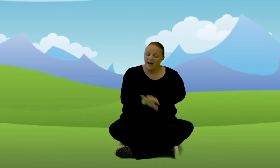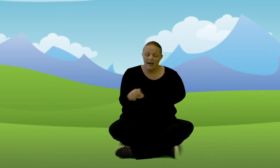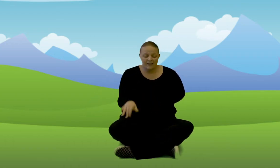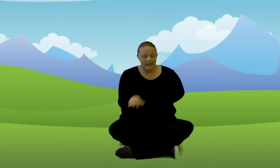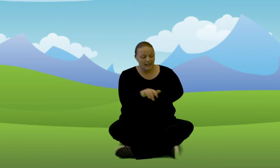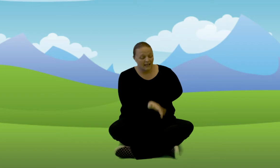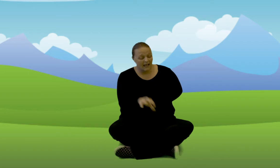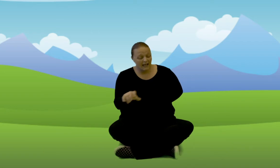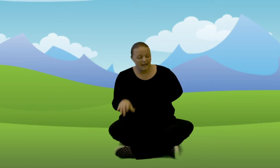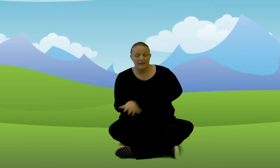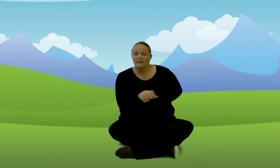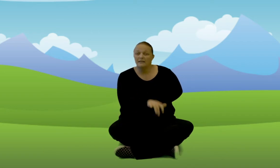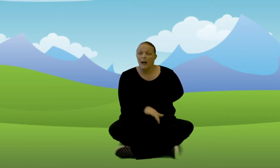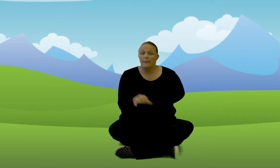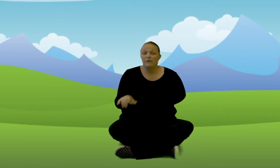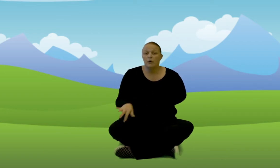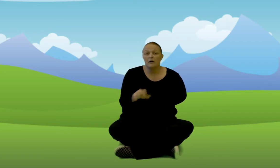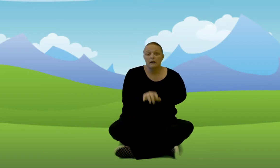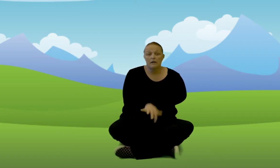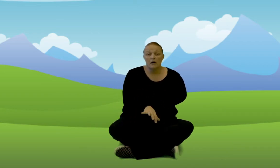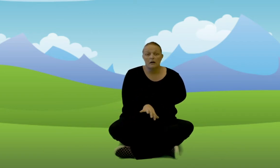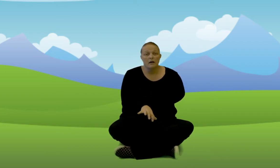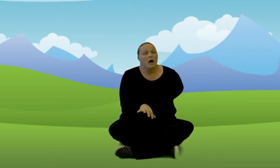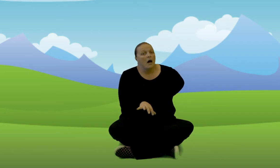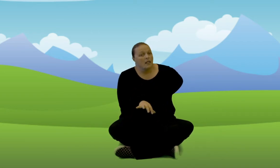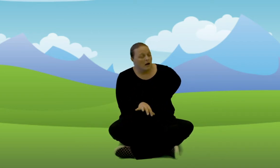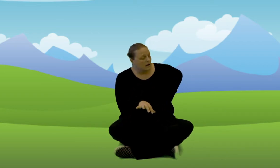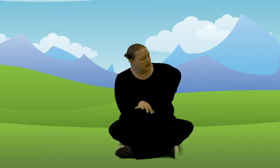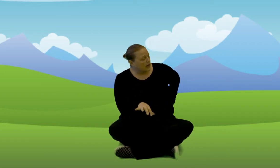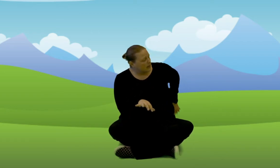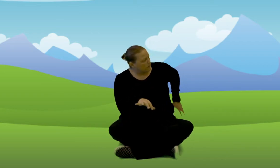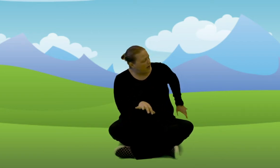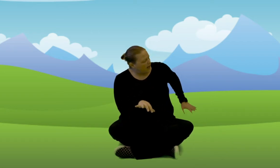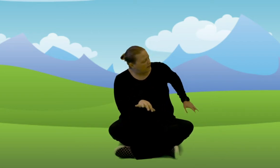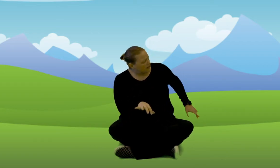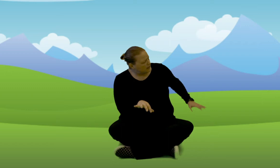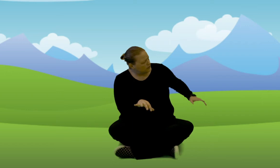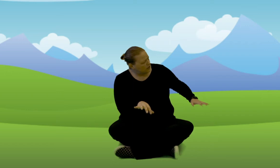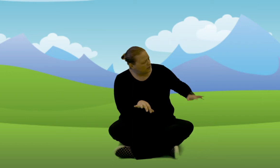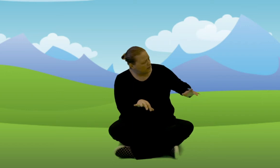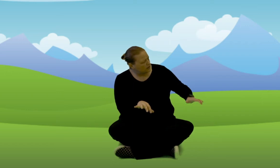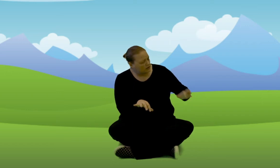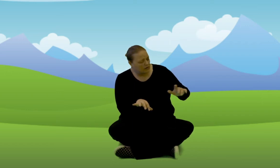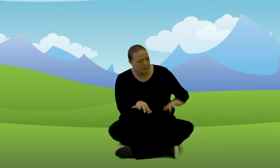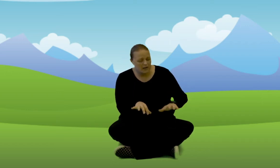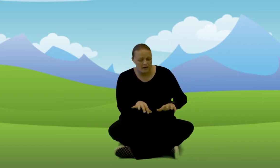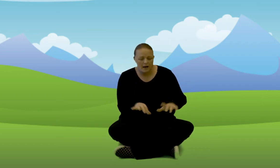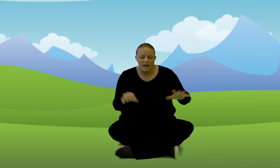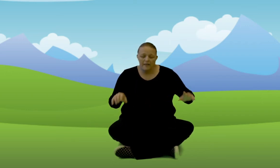Five little ladies stopping for a talk. Along came five little gentlemen. They